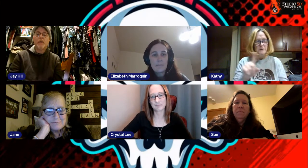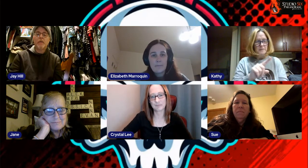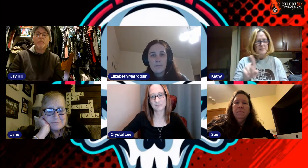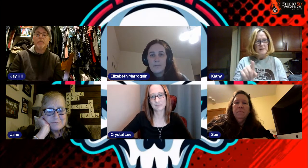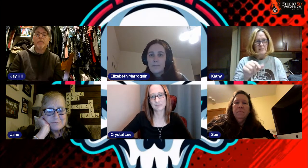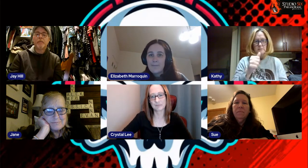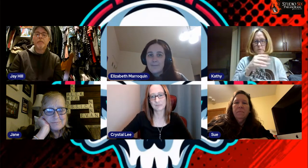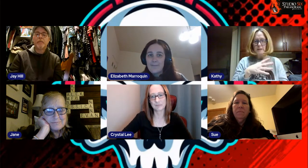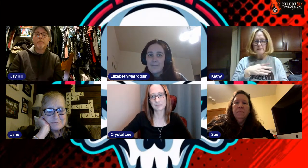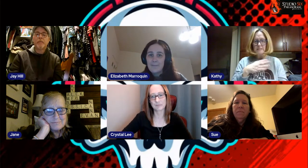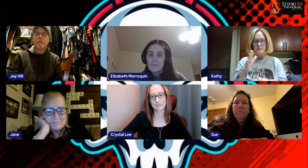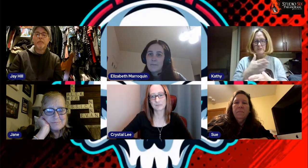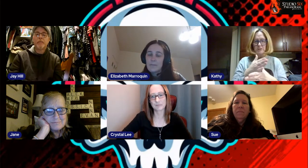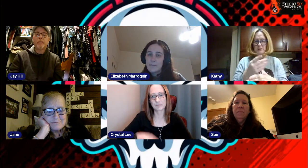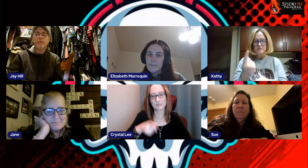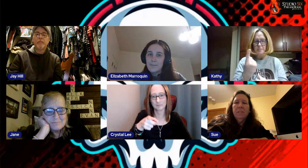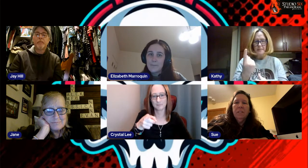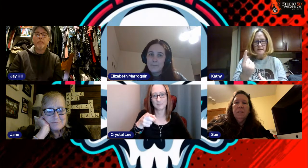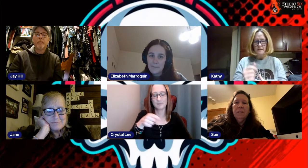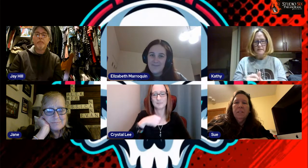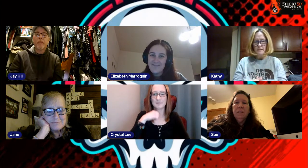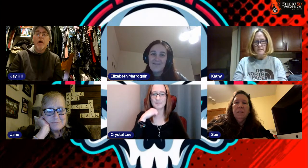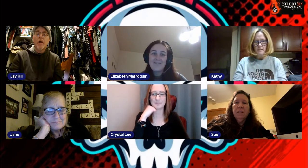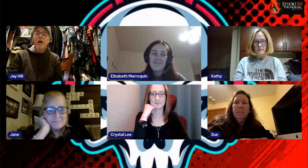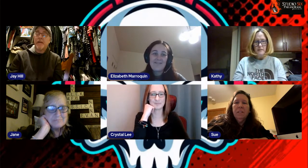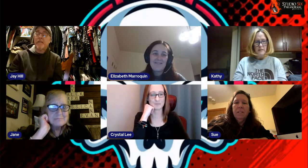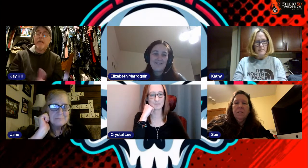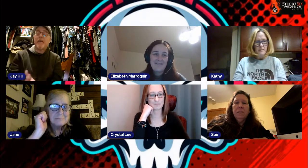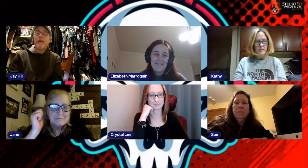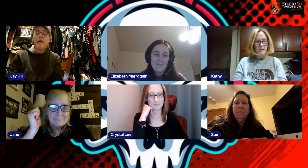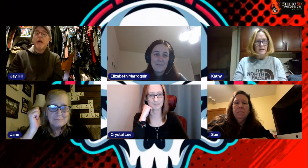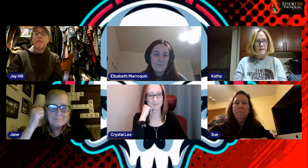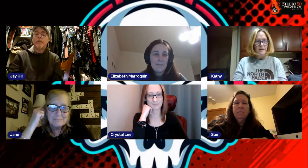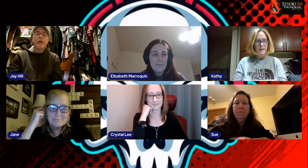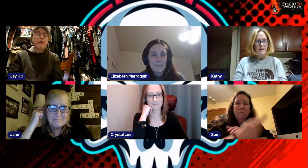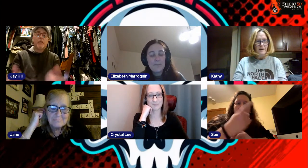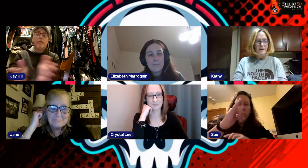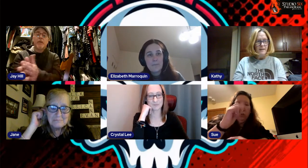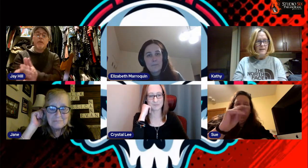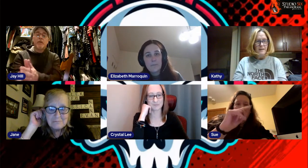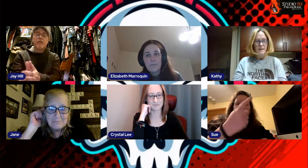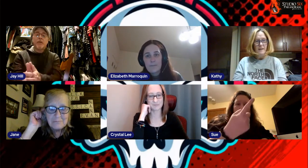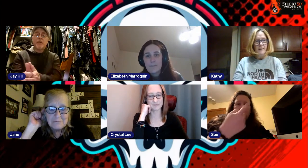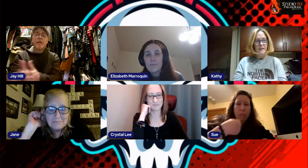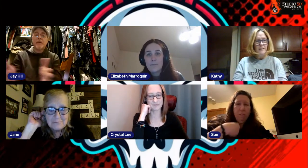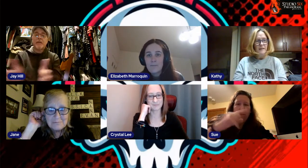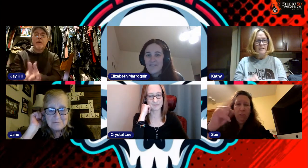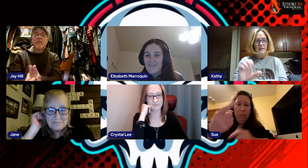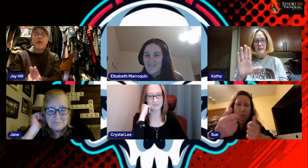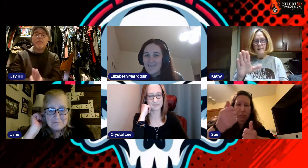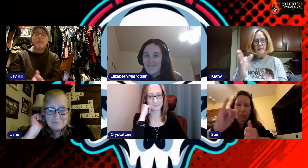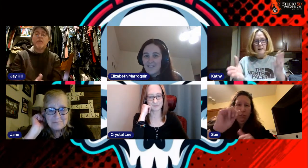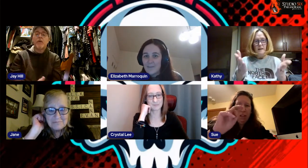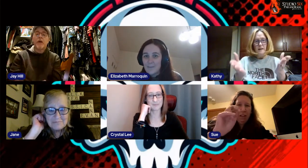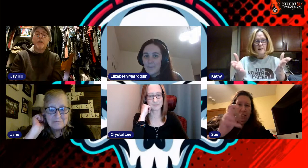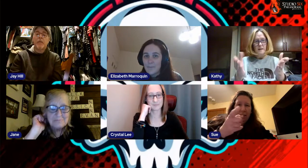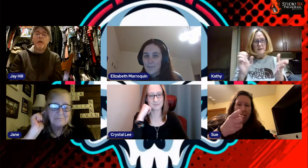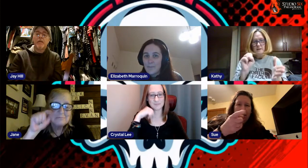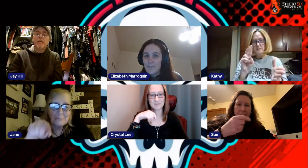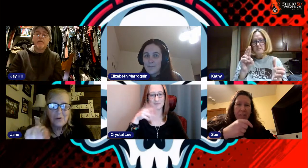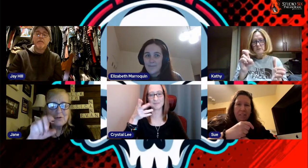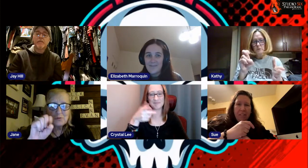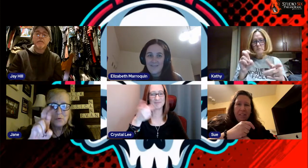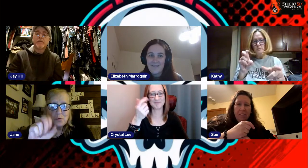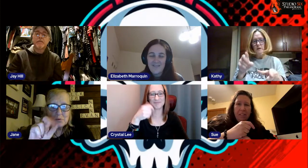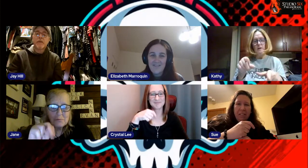Mm-hmm. So maybe the other two ladies like to share something. Yes, indeed. Whichever goes first, can you tell us your story a little